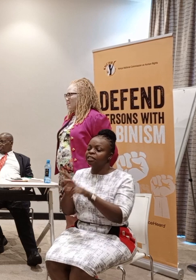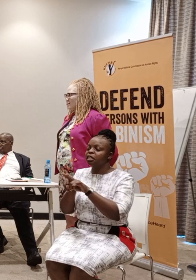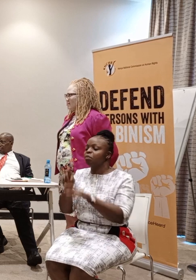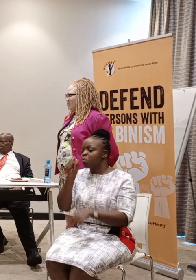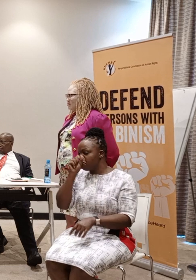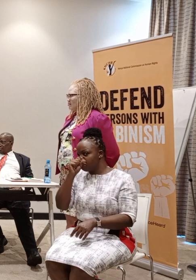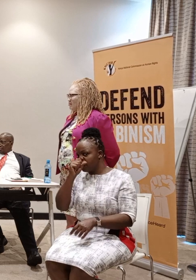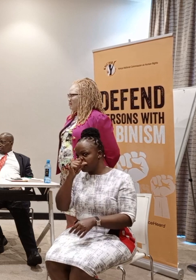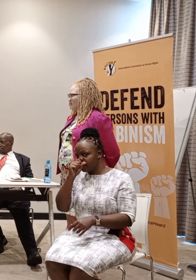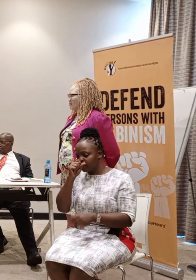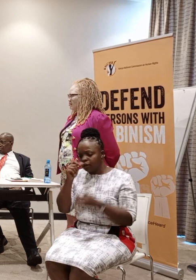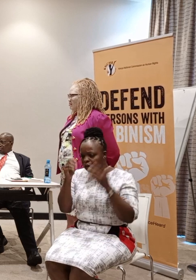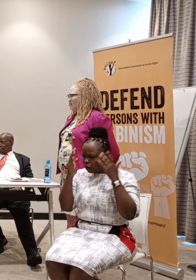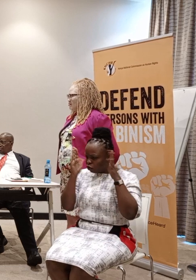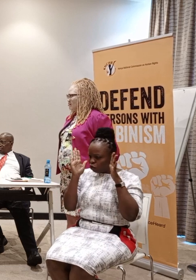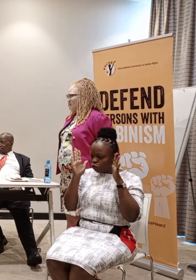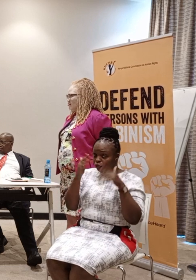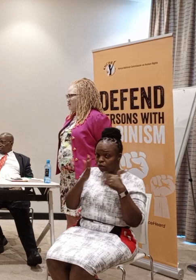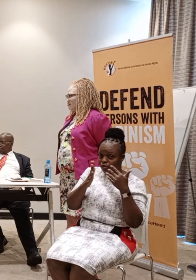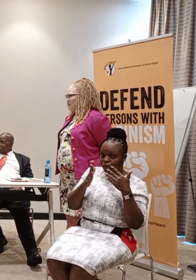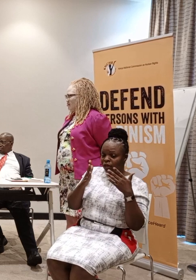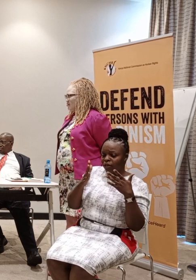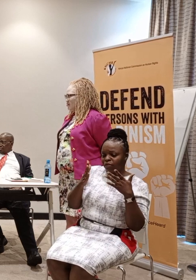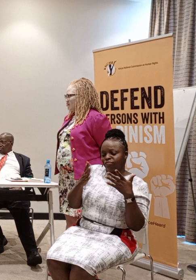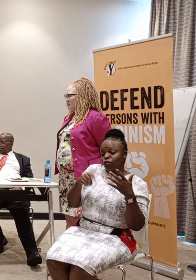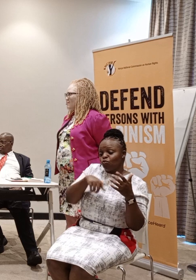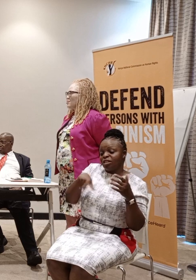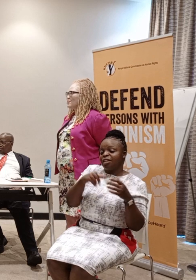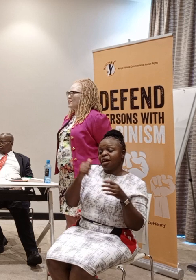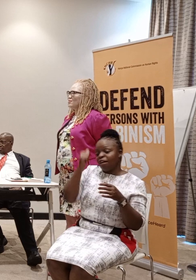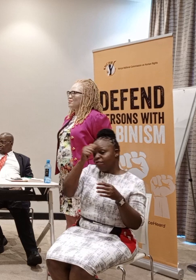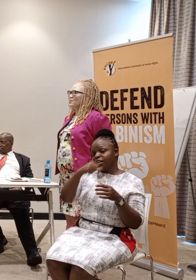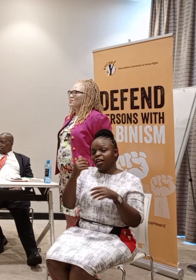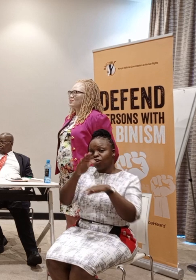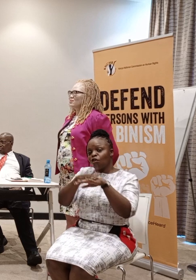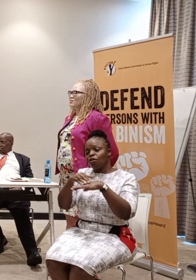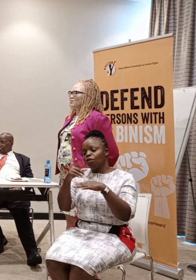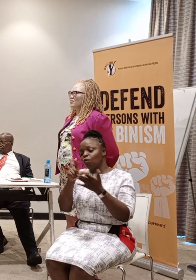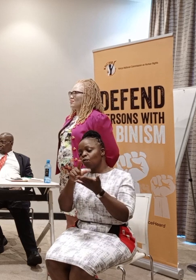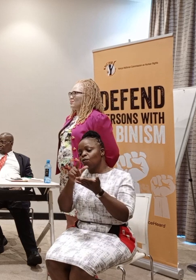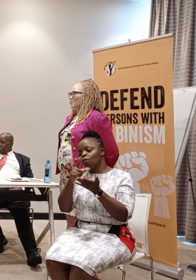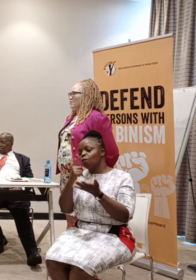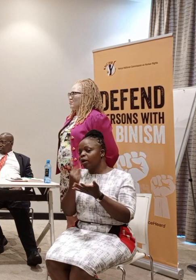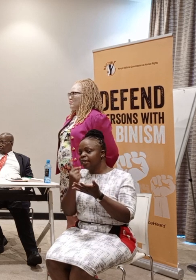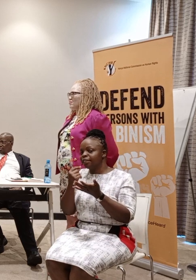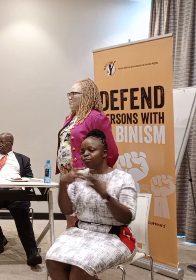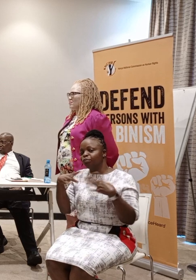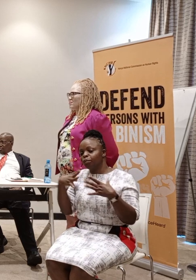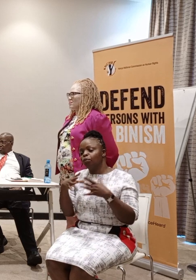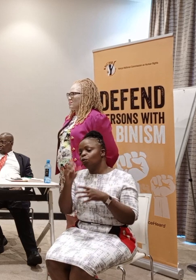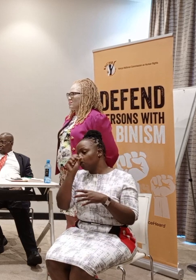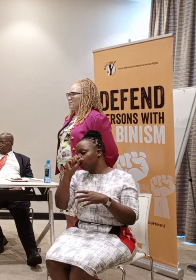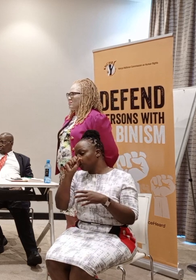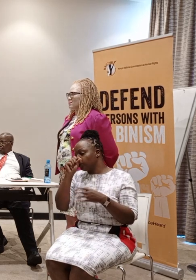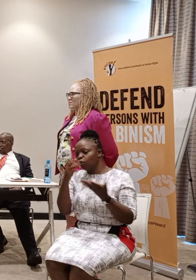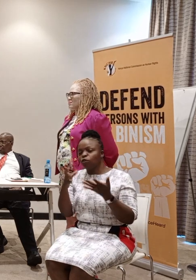I don't know. I think we Africans call white people nguruwe. So it's, I think, sometimes yes, or a cat. I